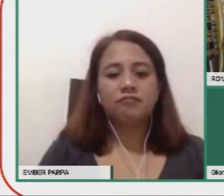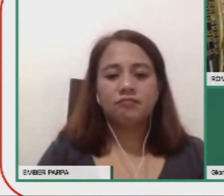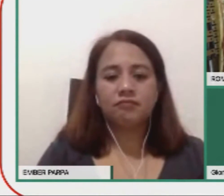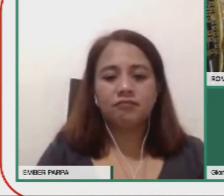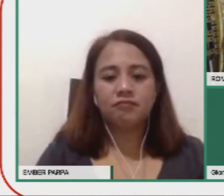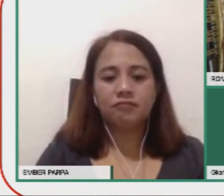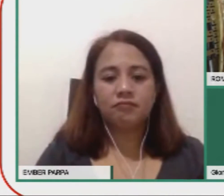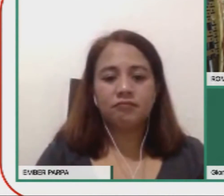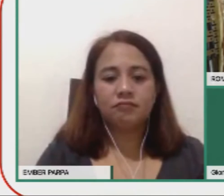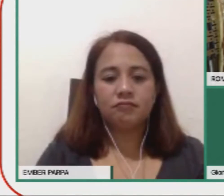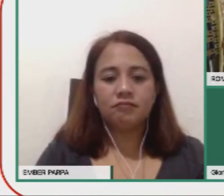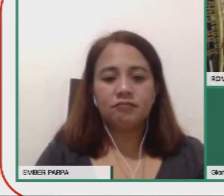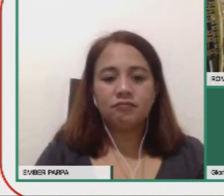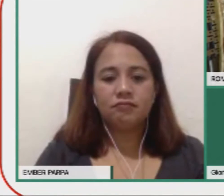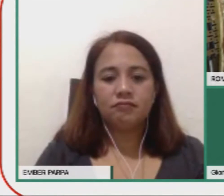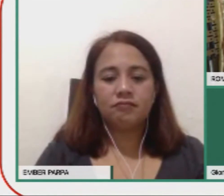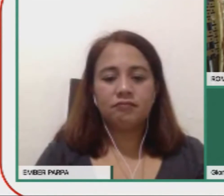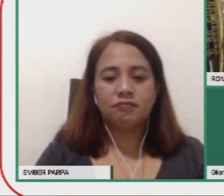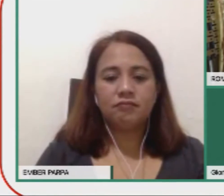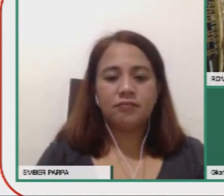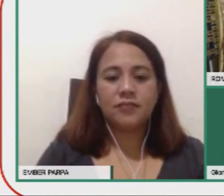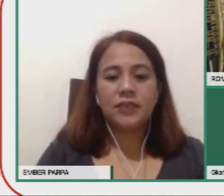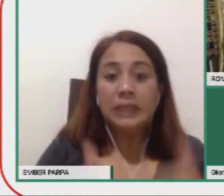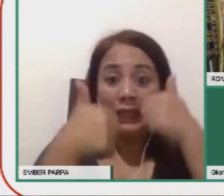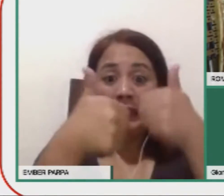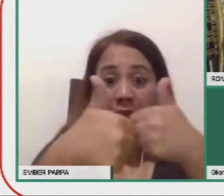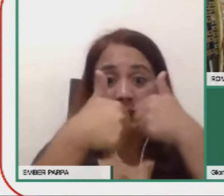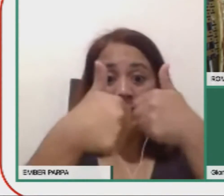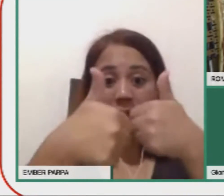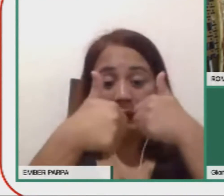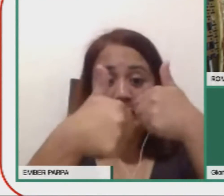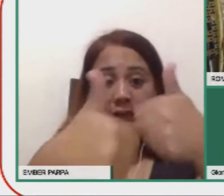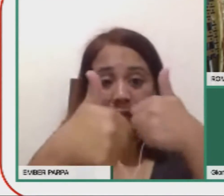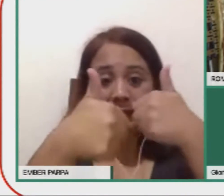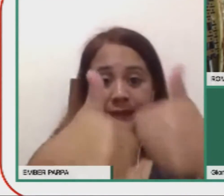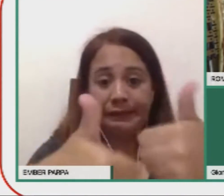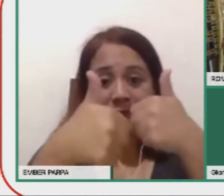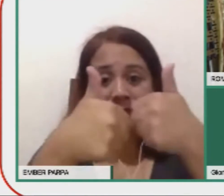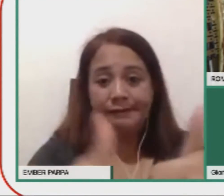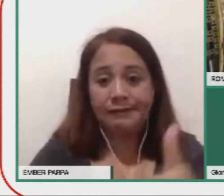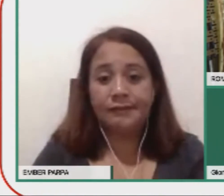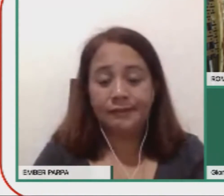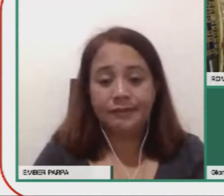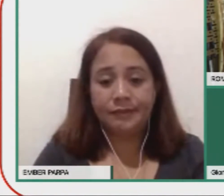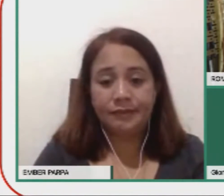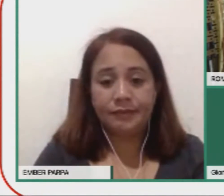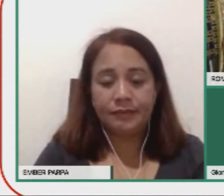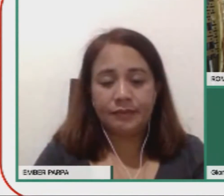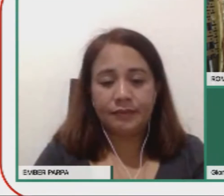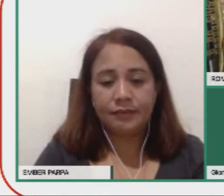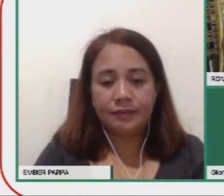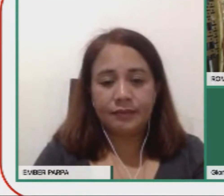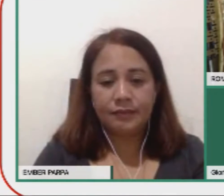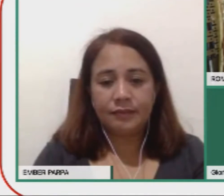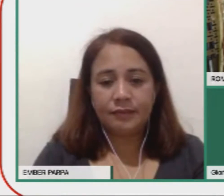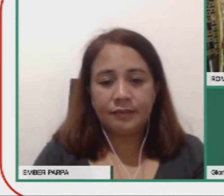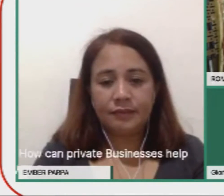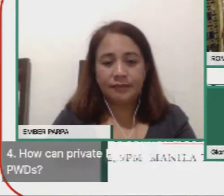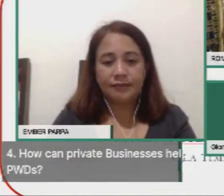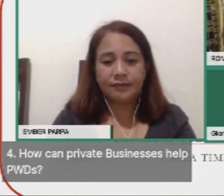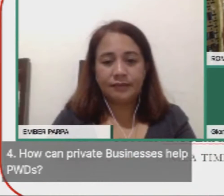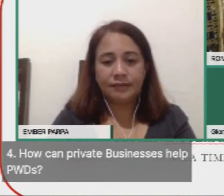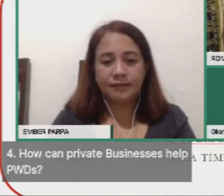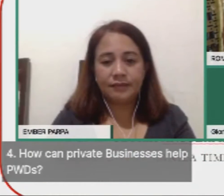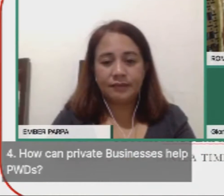Glo. Mahina. Sige. Okay, Glo. Nasa fourth question na tayo. We're in the fourth